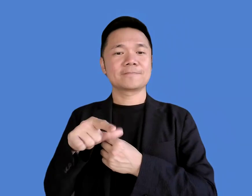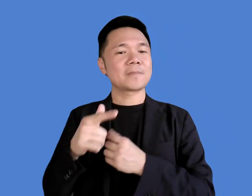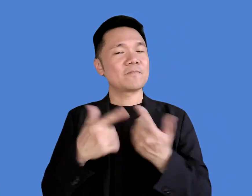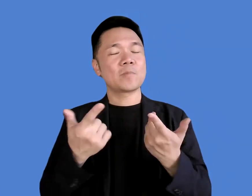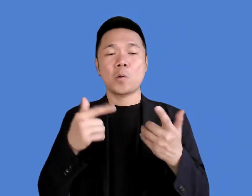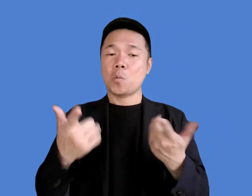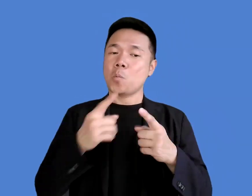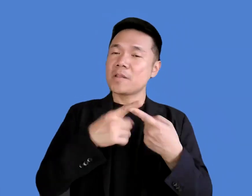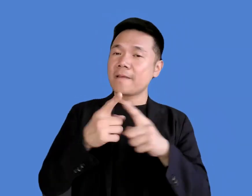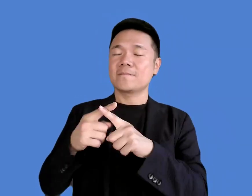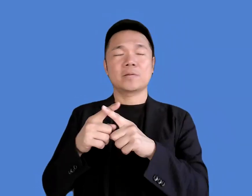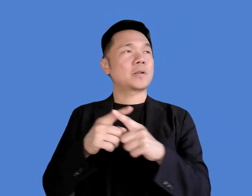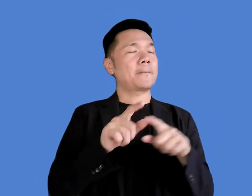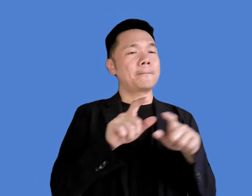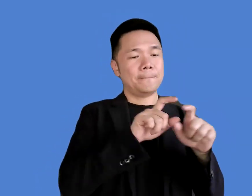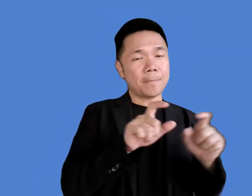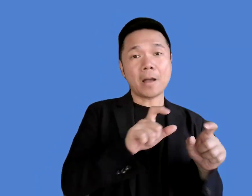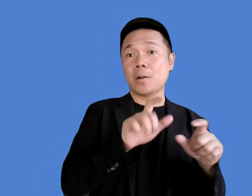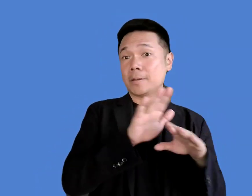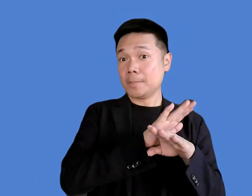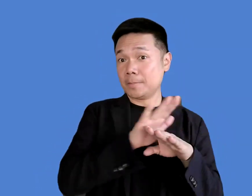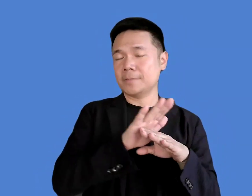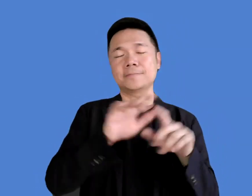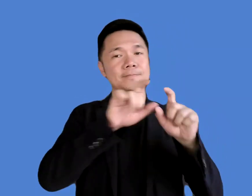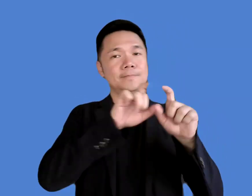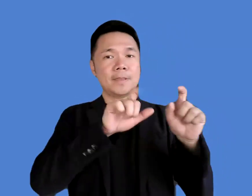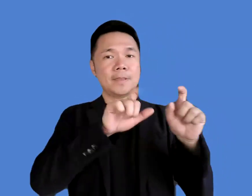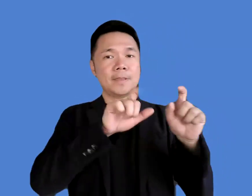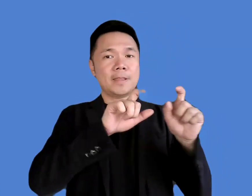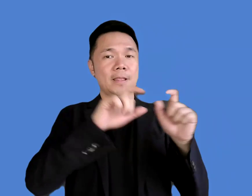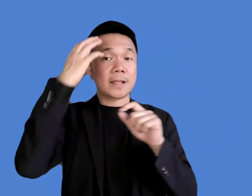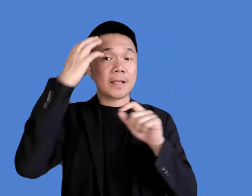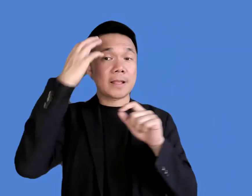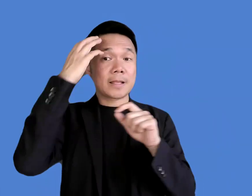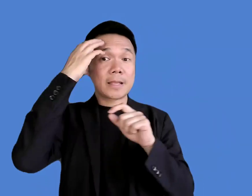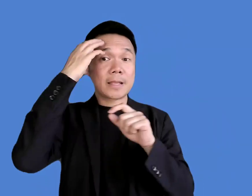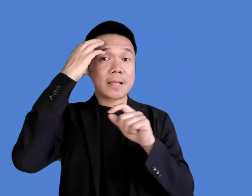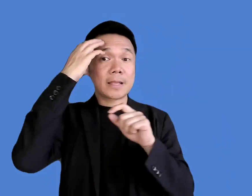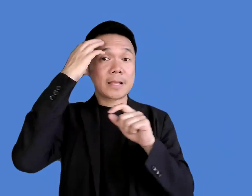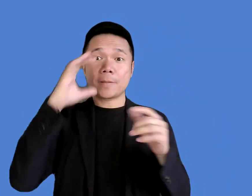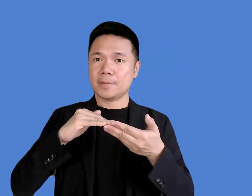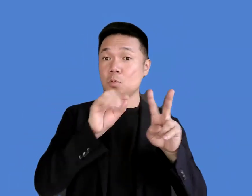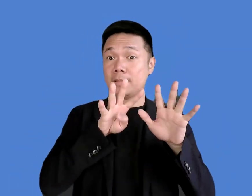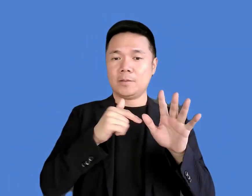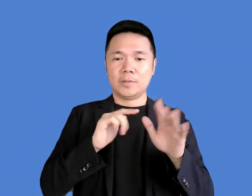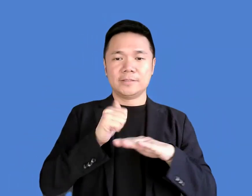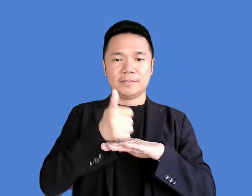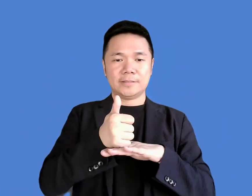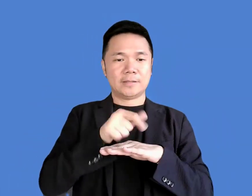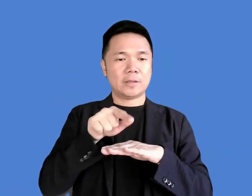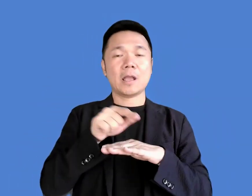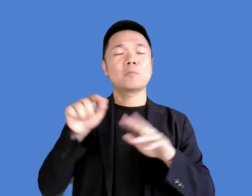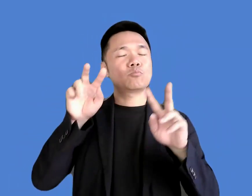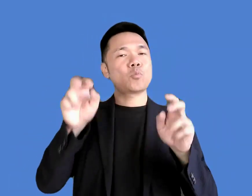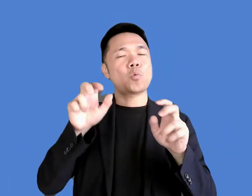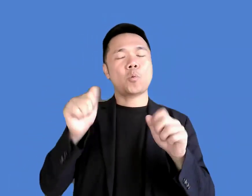and multi-stakeholder private sector collaboration, starting in 2019 when we had a flagship program called We Empower Asia